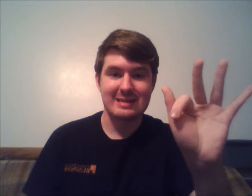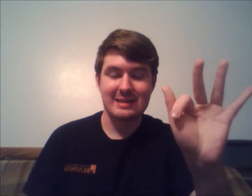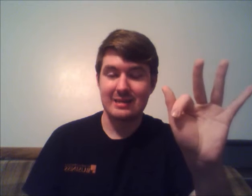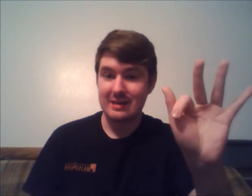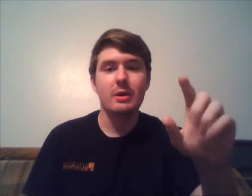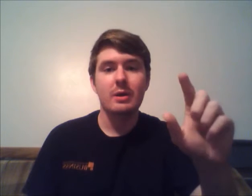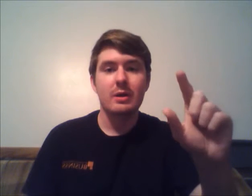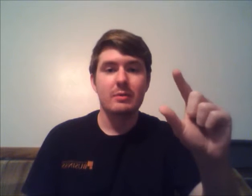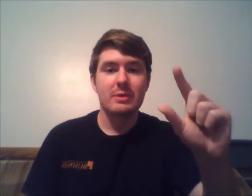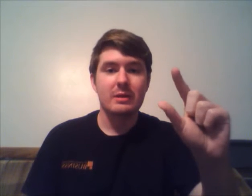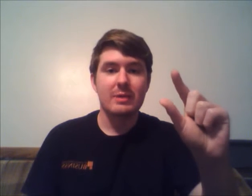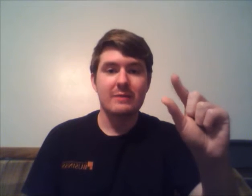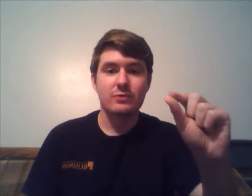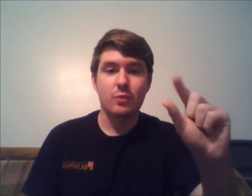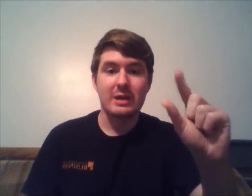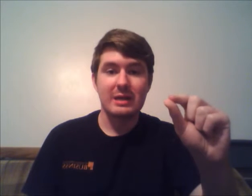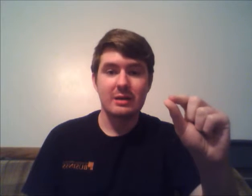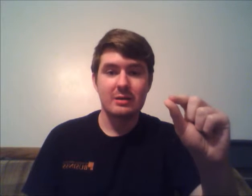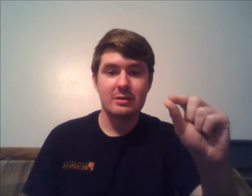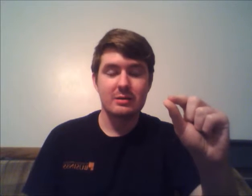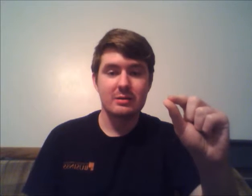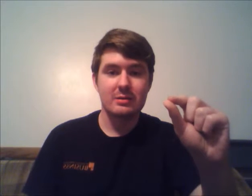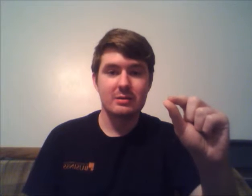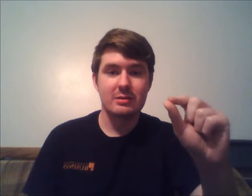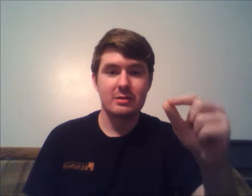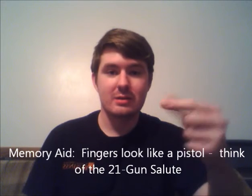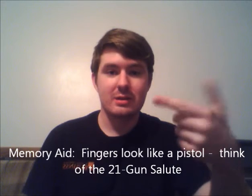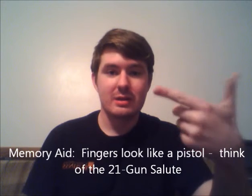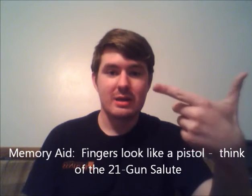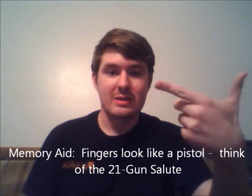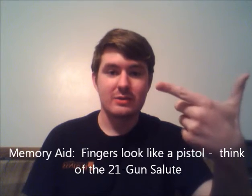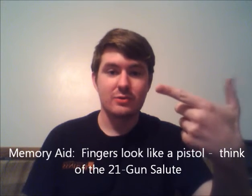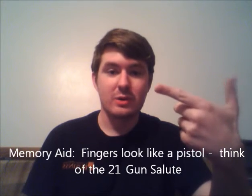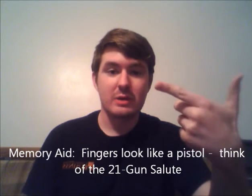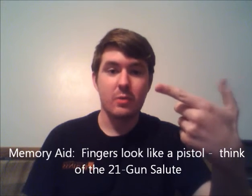19. But here we have 20, and then 21,